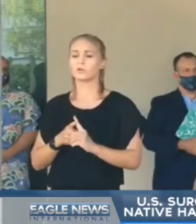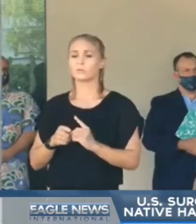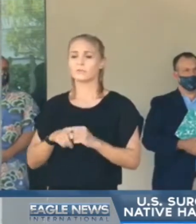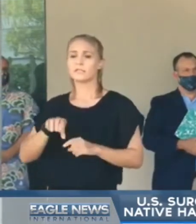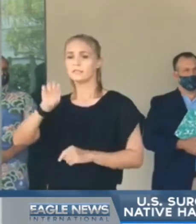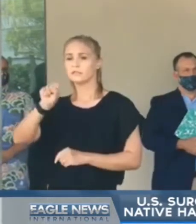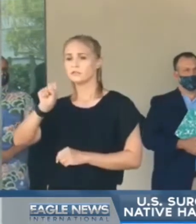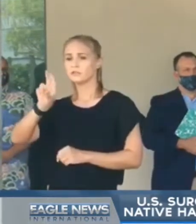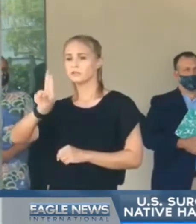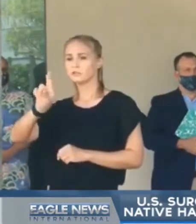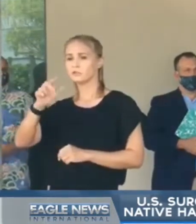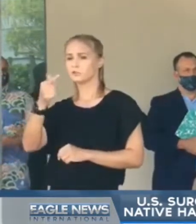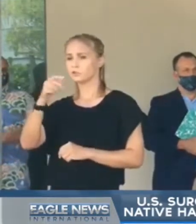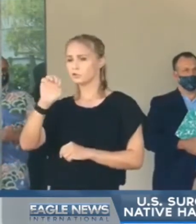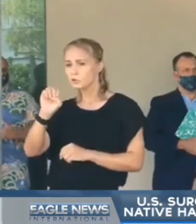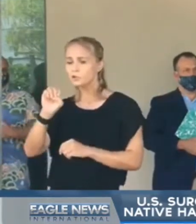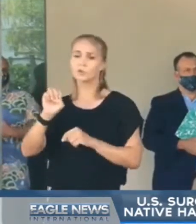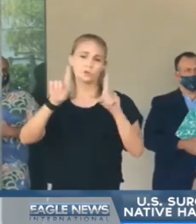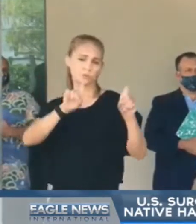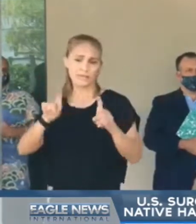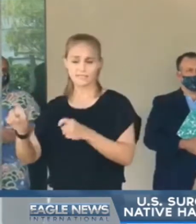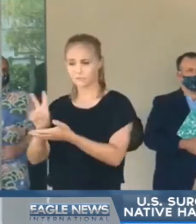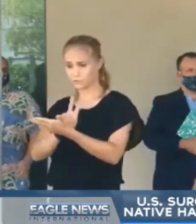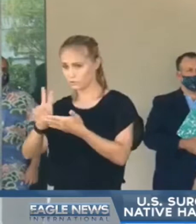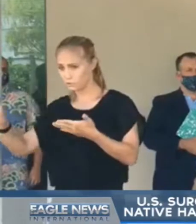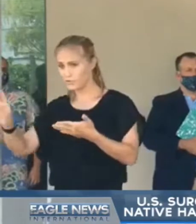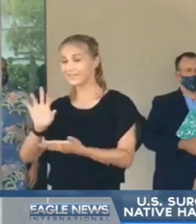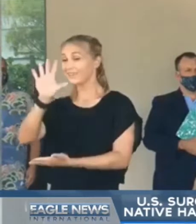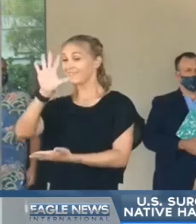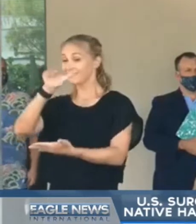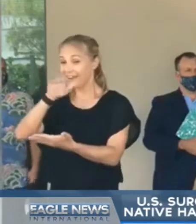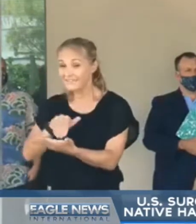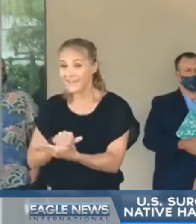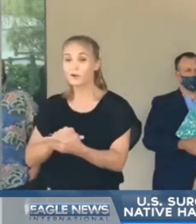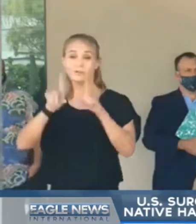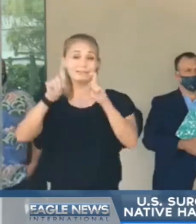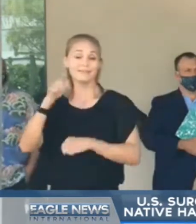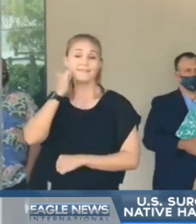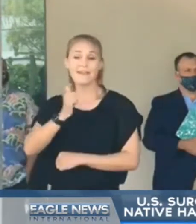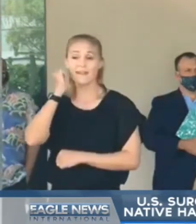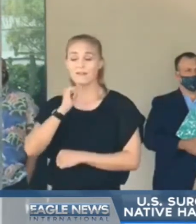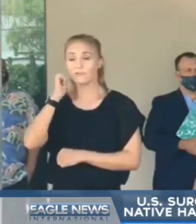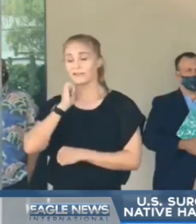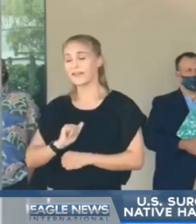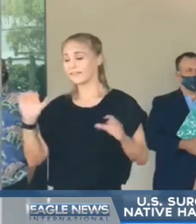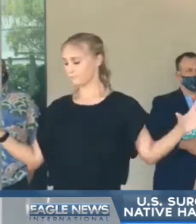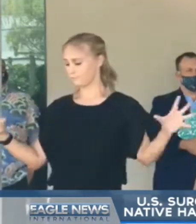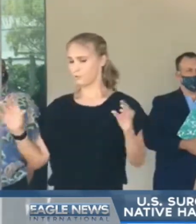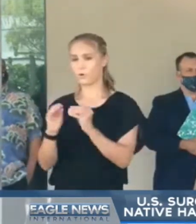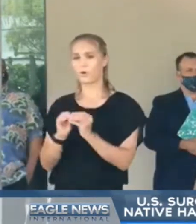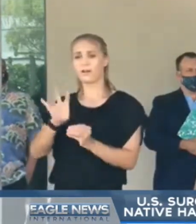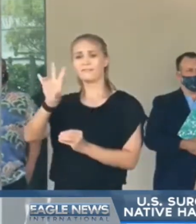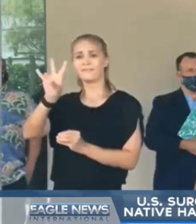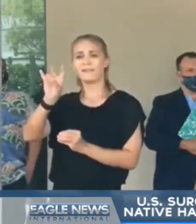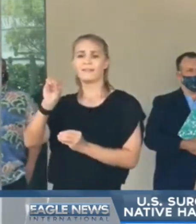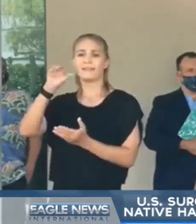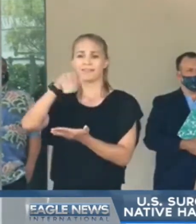testing for the next 2 weeks. 5,000 tests a day. That's 70,000 tests in 14